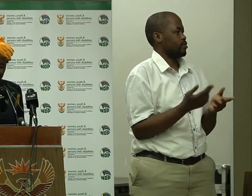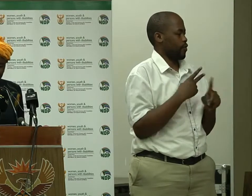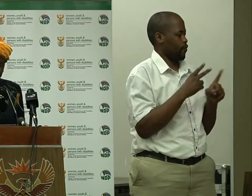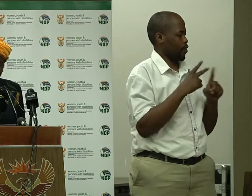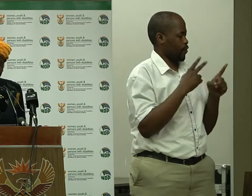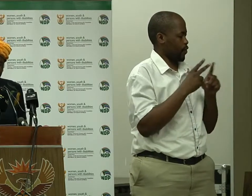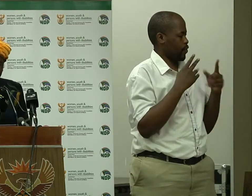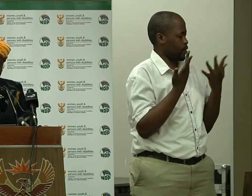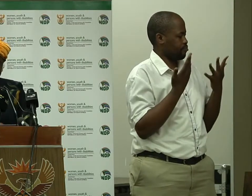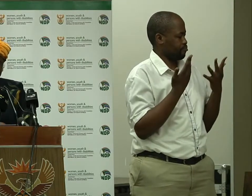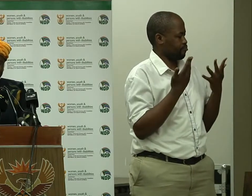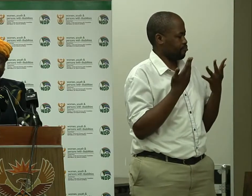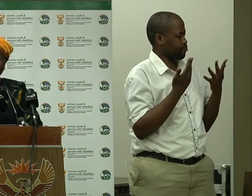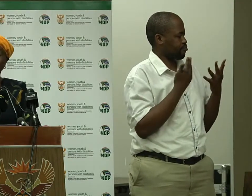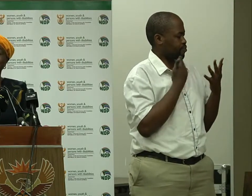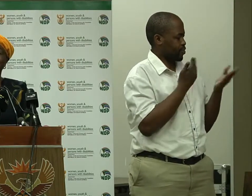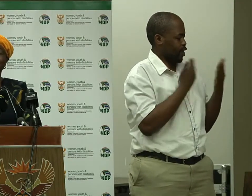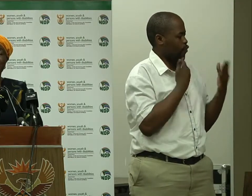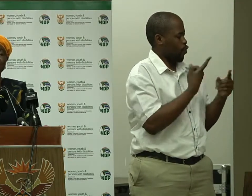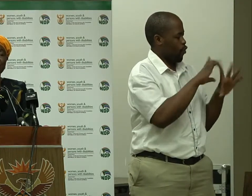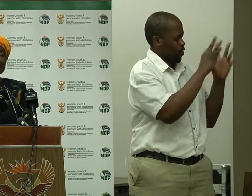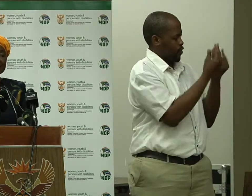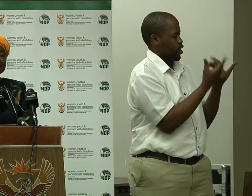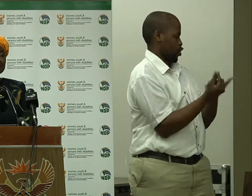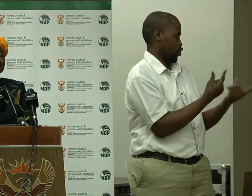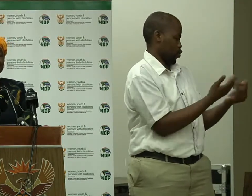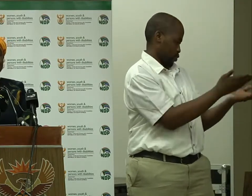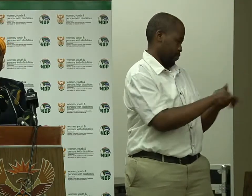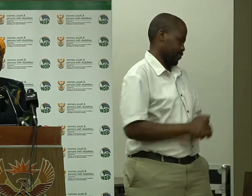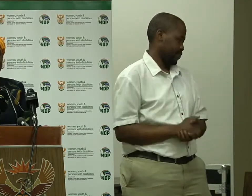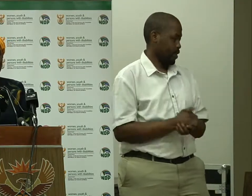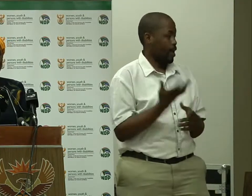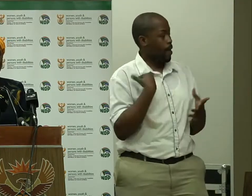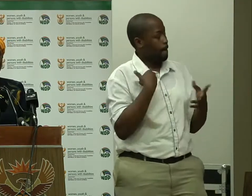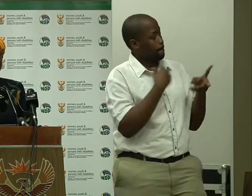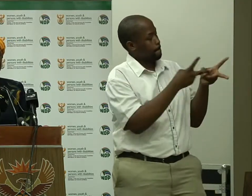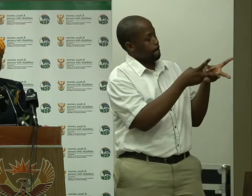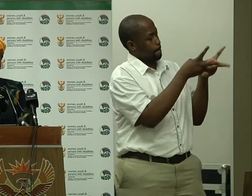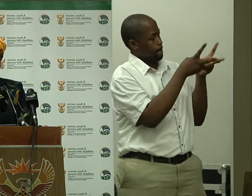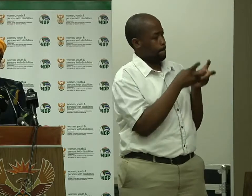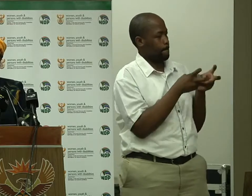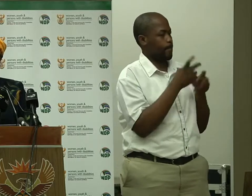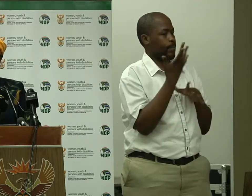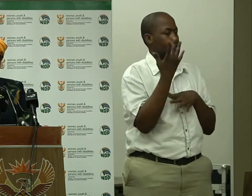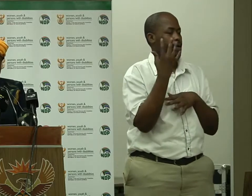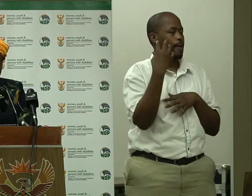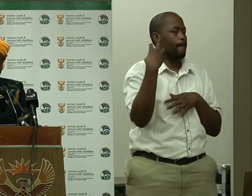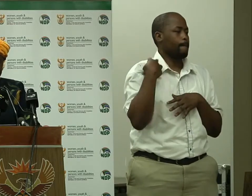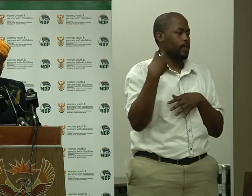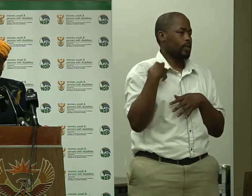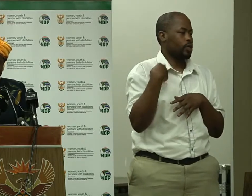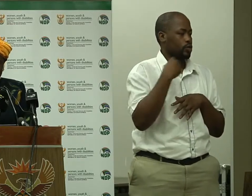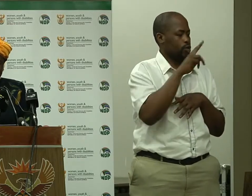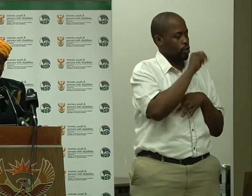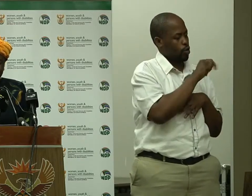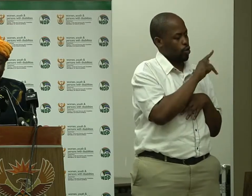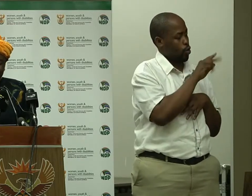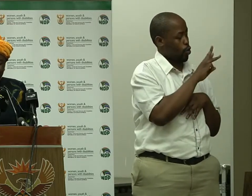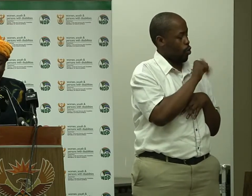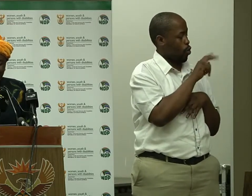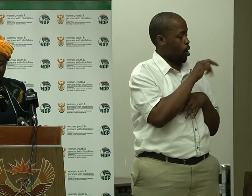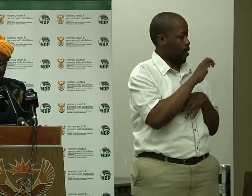appreciated. Let me also acknowledge our Minister